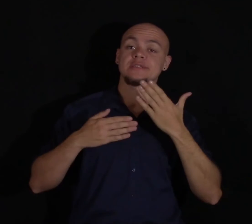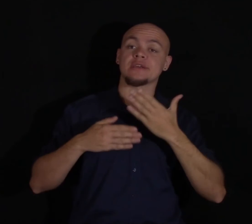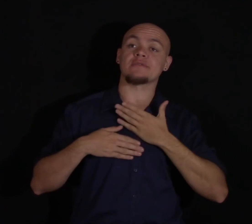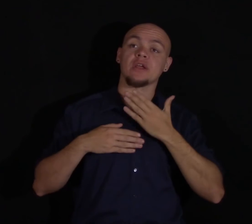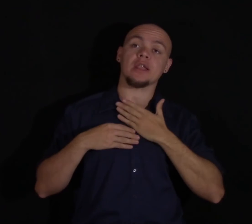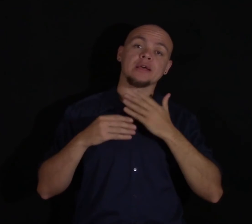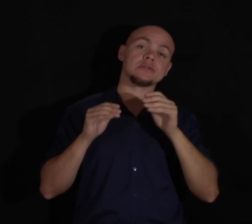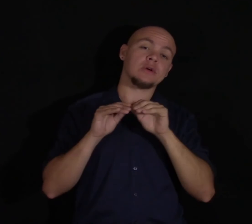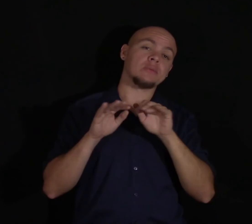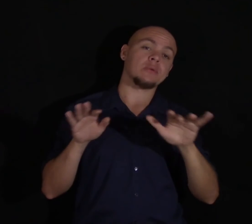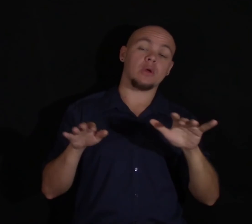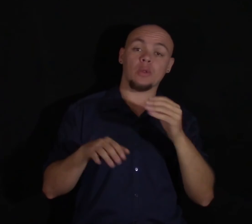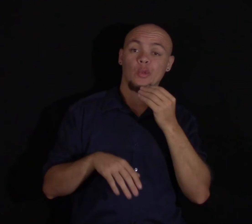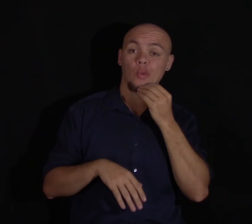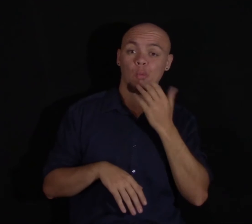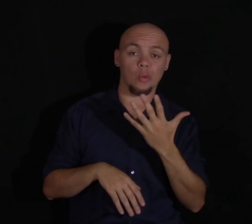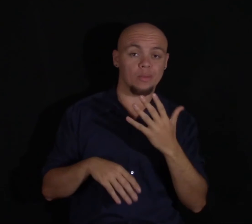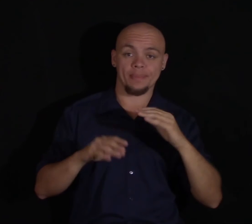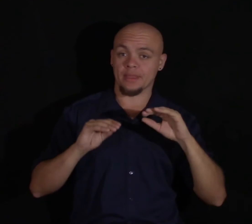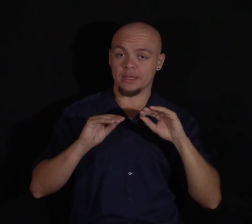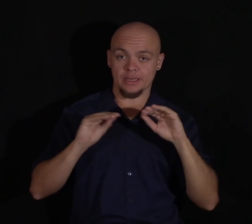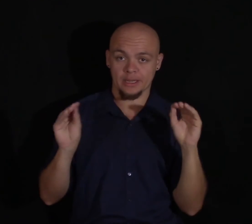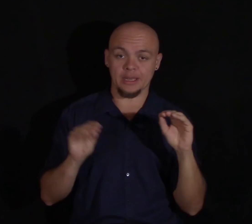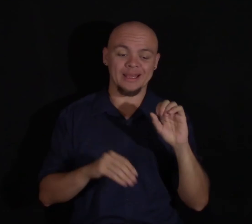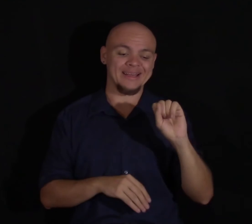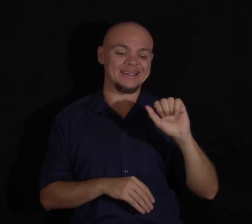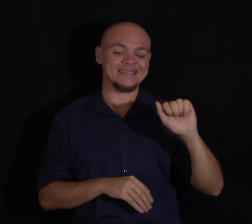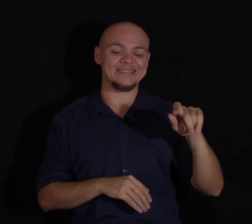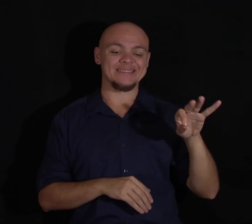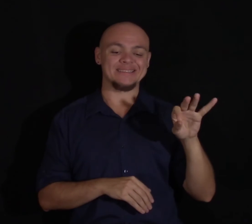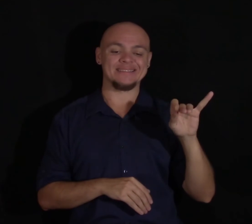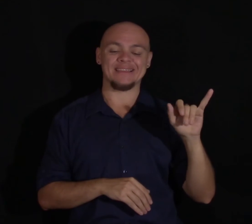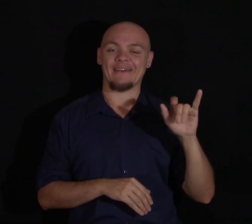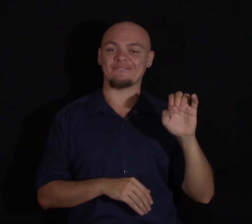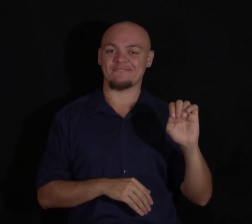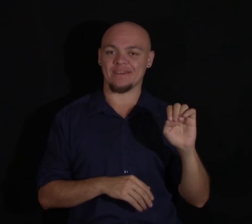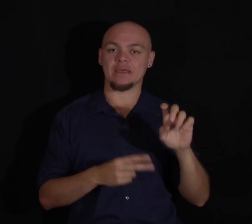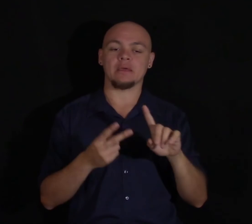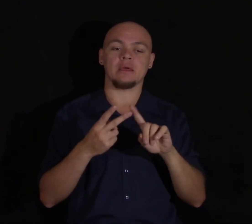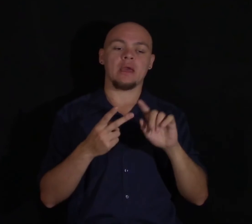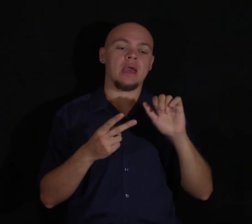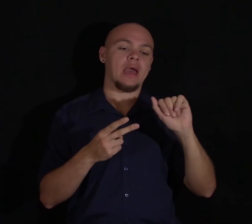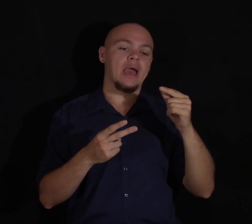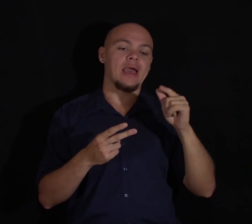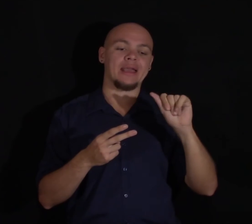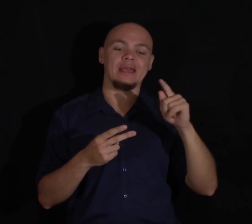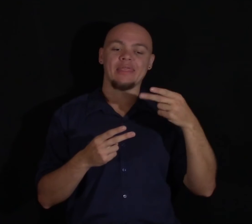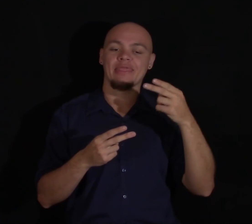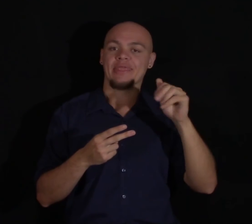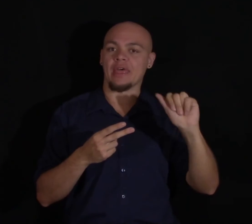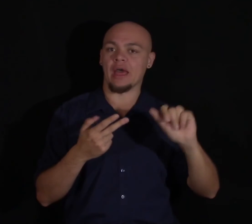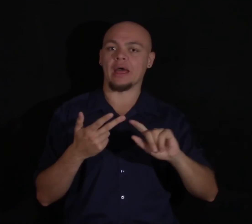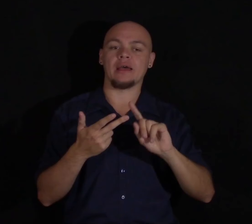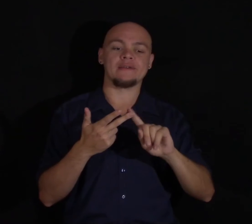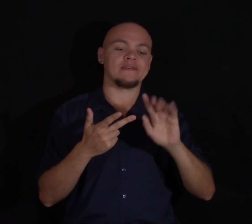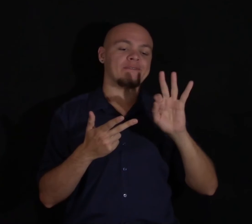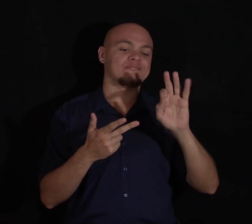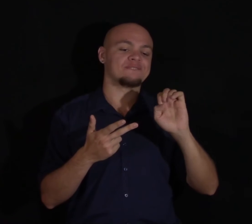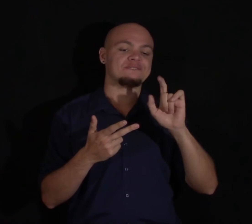denied warmth, Safie, Agatha, and Felix departed on a long country walk, and the old man,